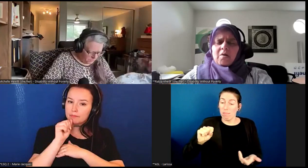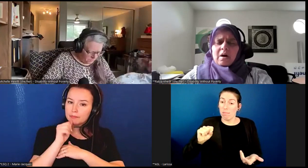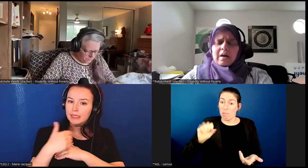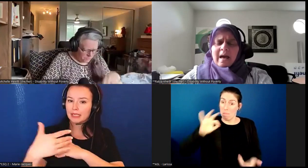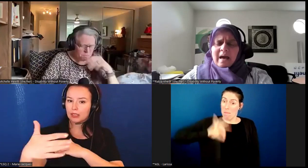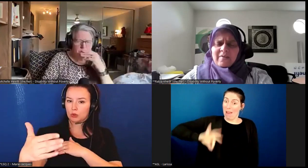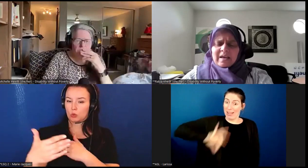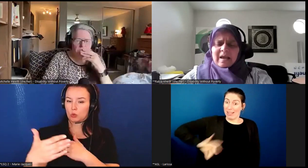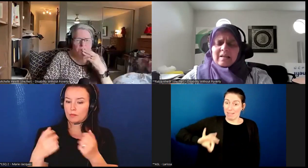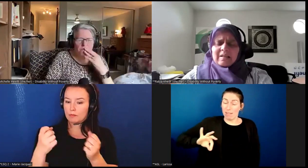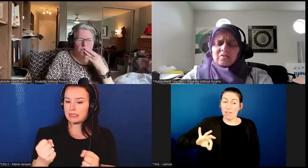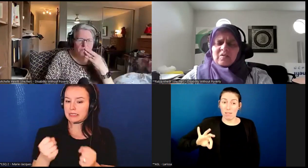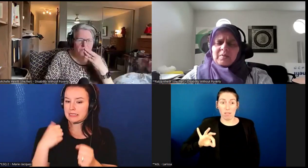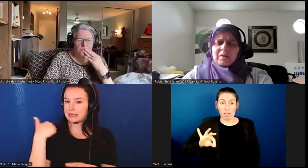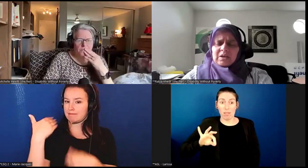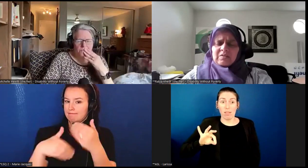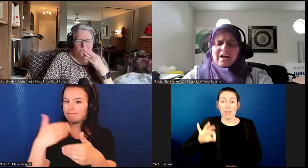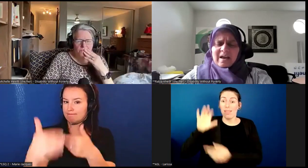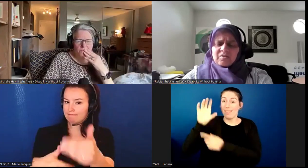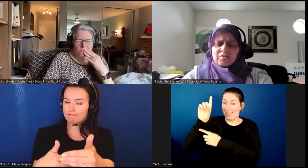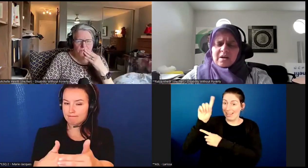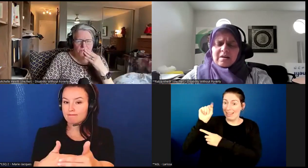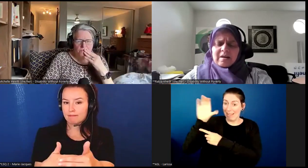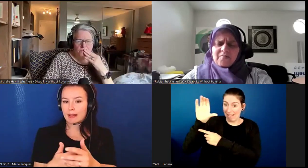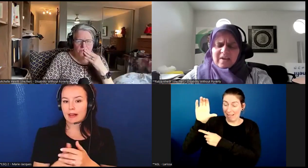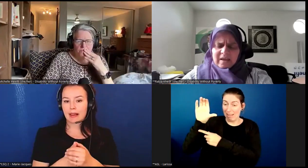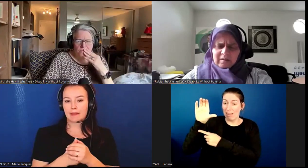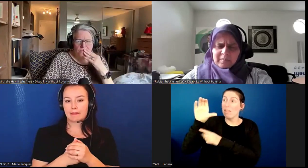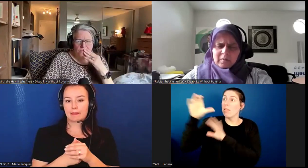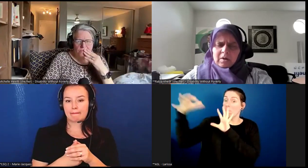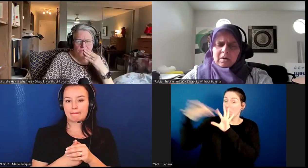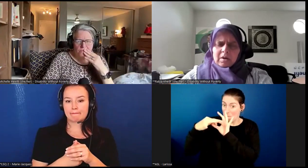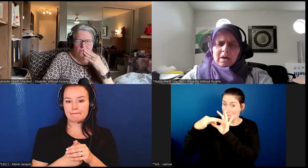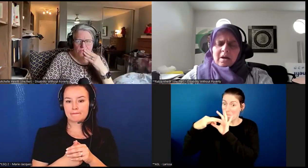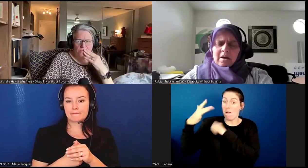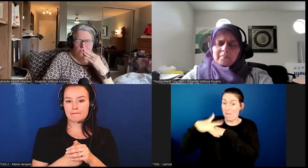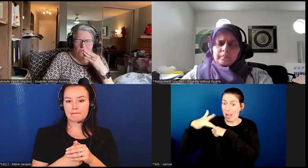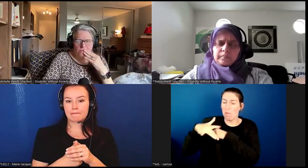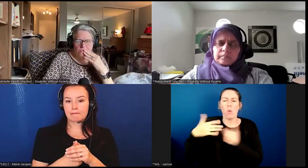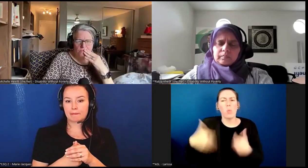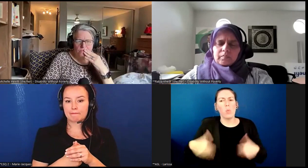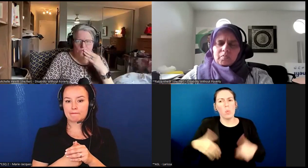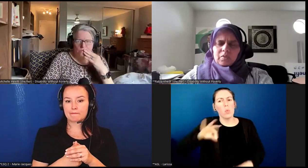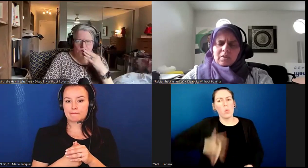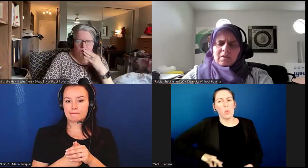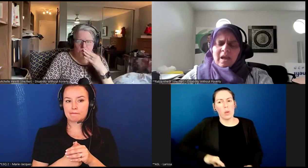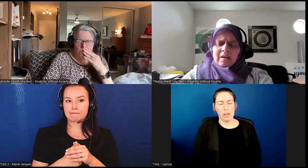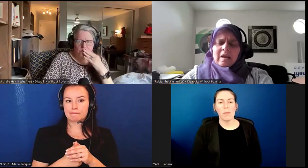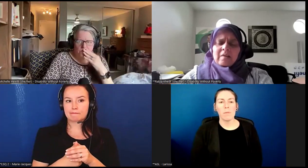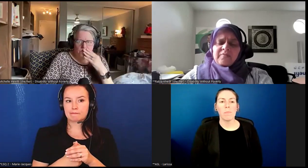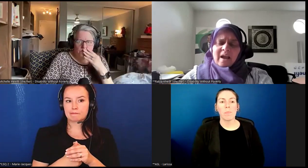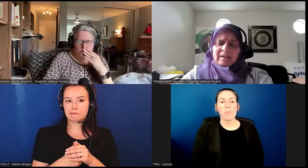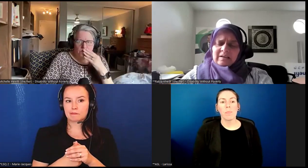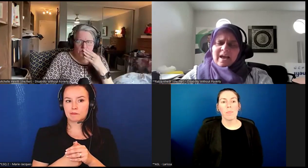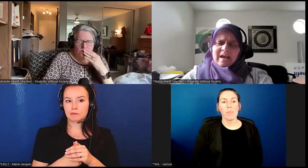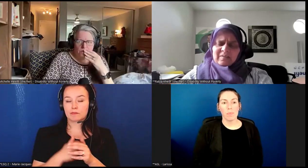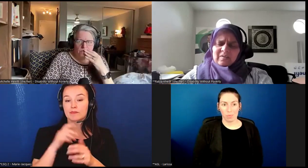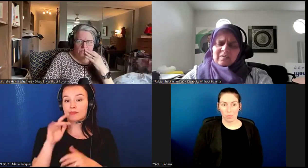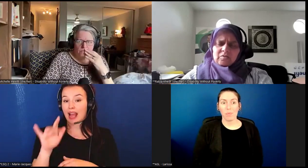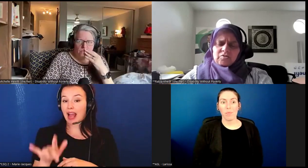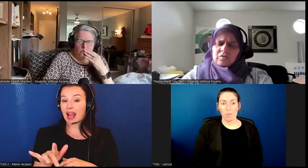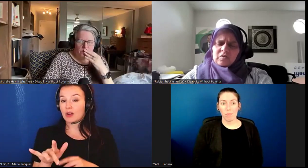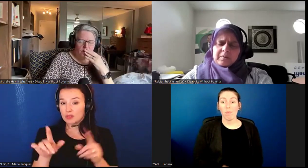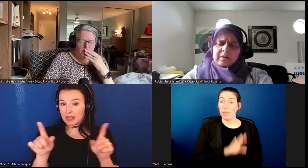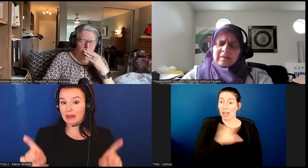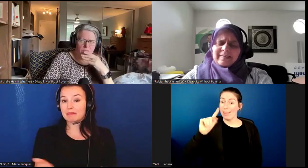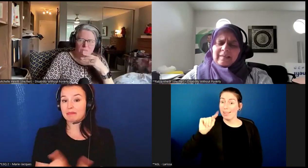being having the disability tax credit available um, and filing taxes.